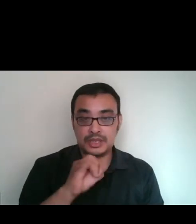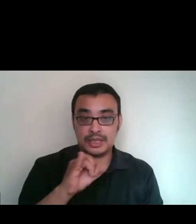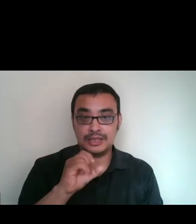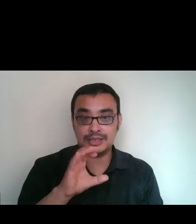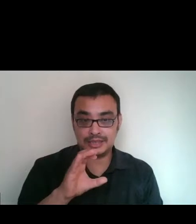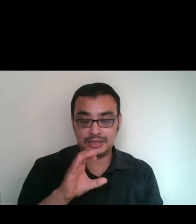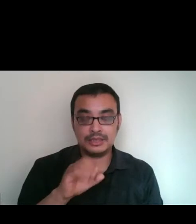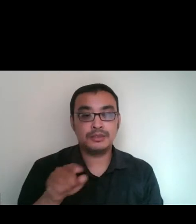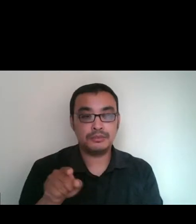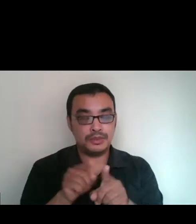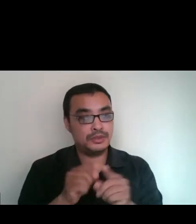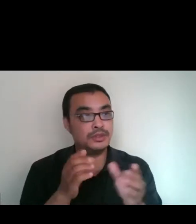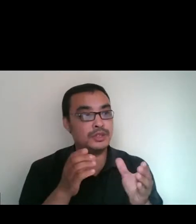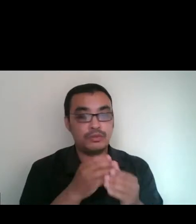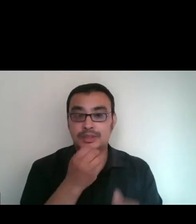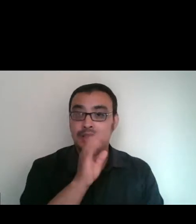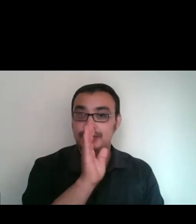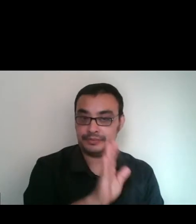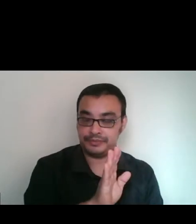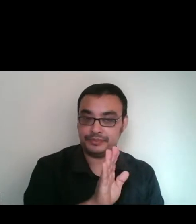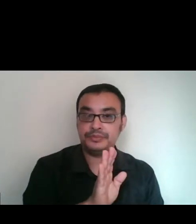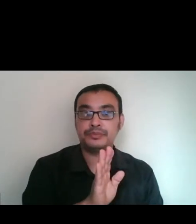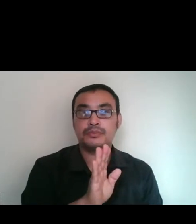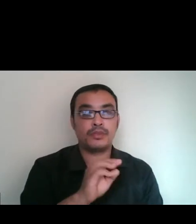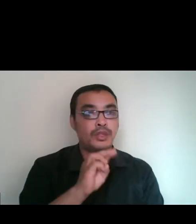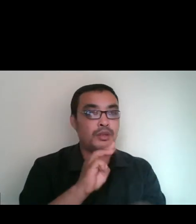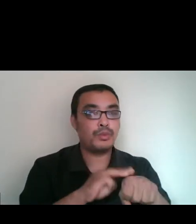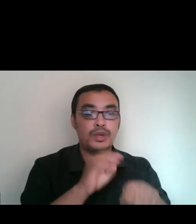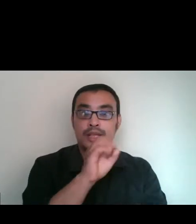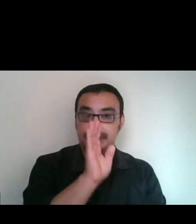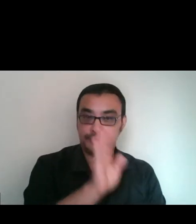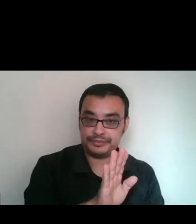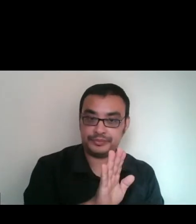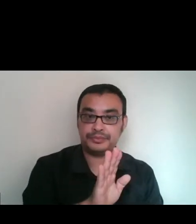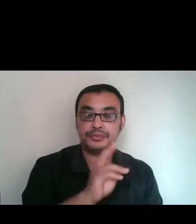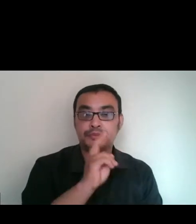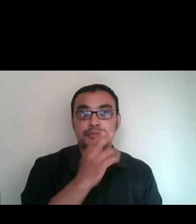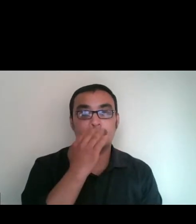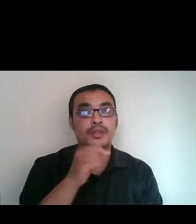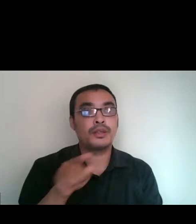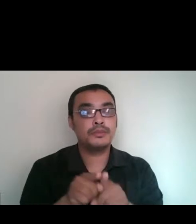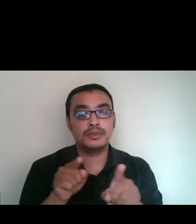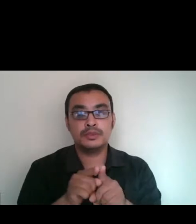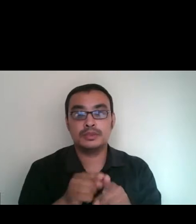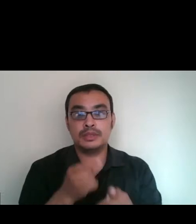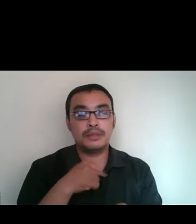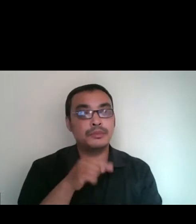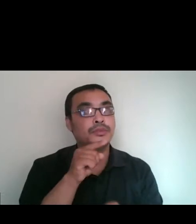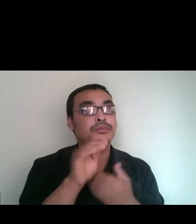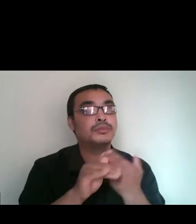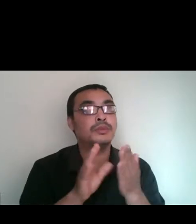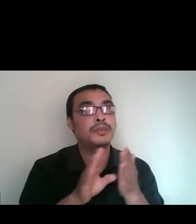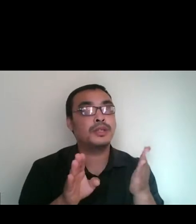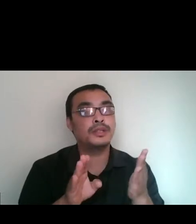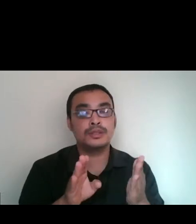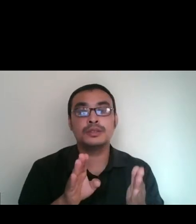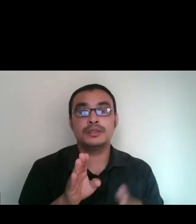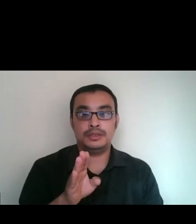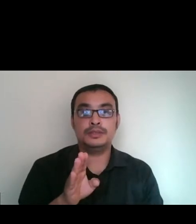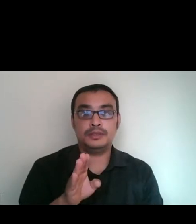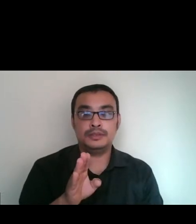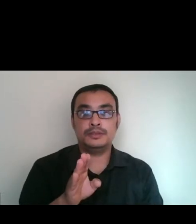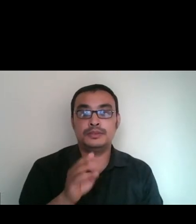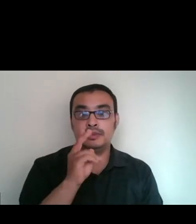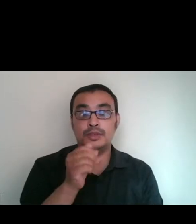given a space to giving opportunity to other peoples. No? So yeah, we have not taken 16 years. We have taken only 6 years.